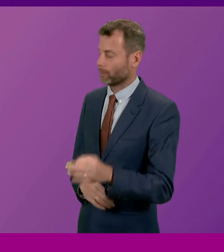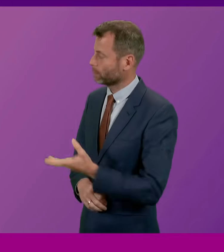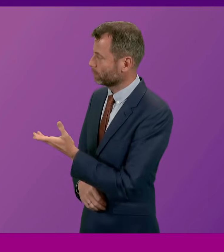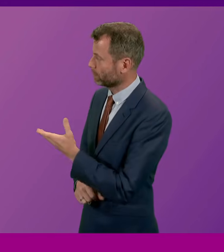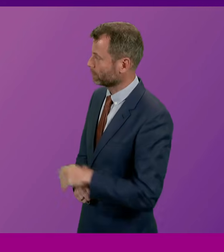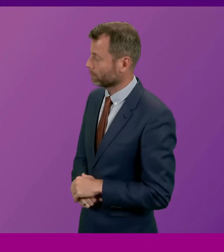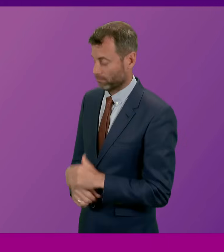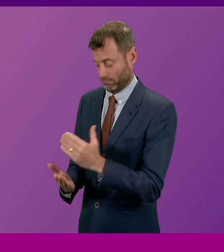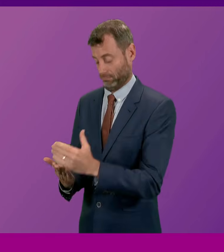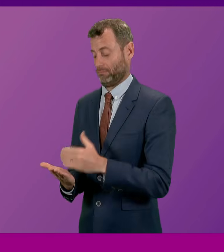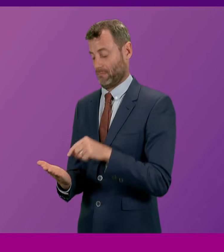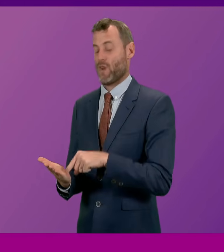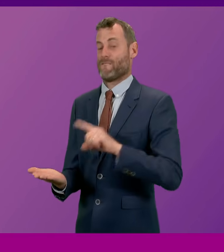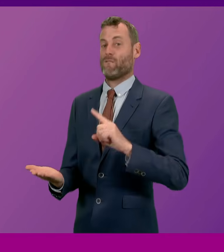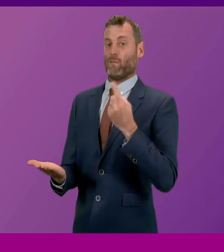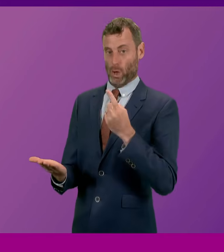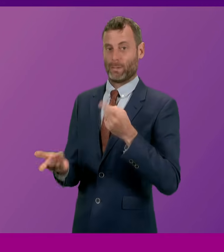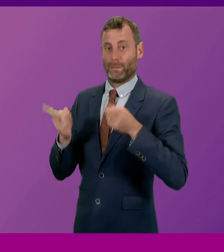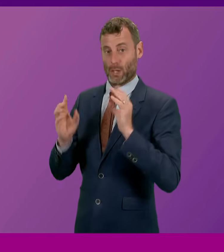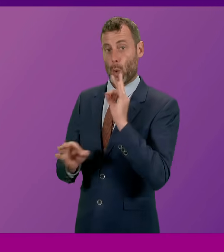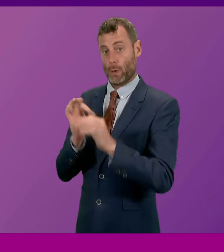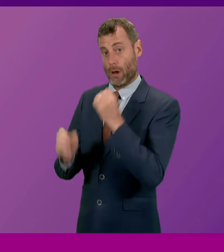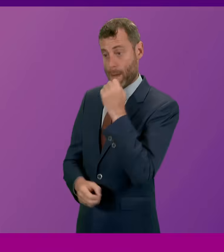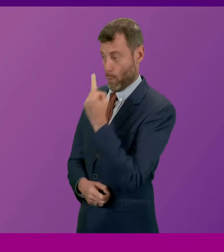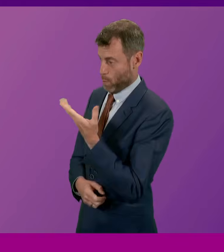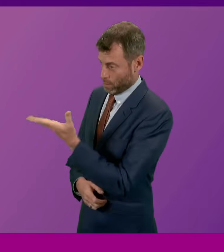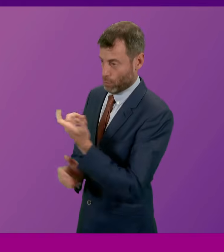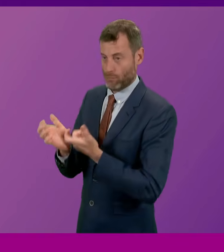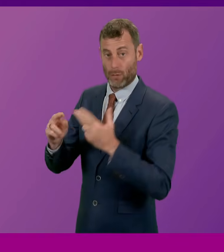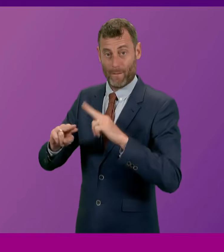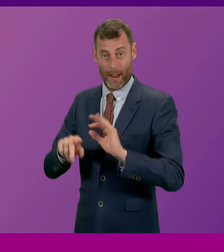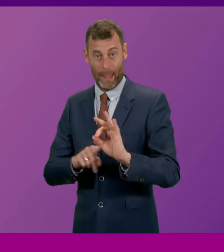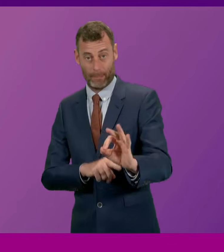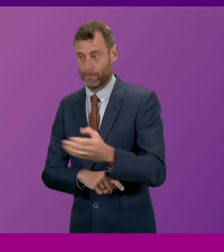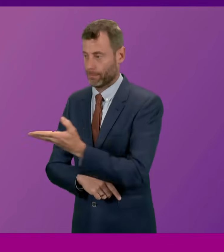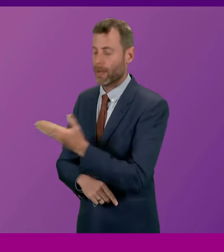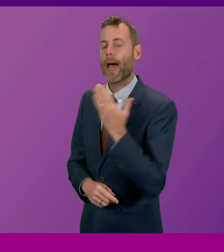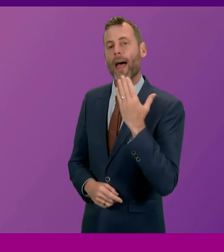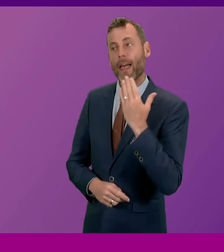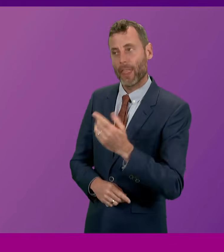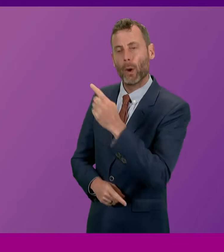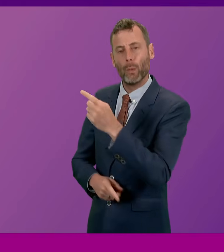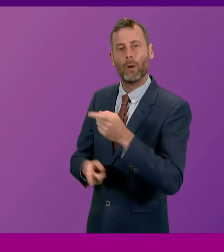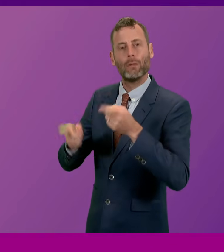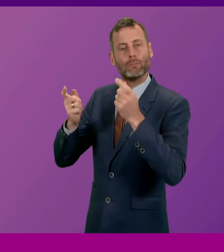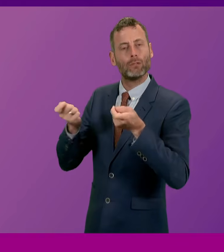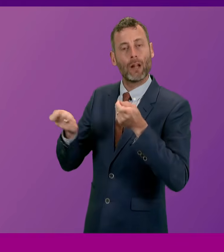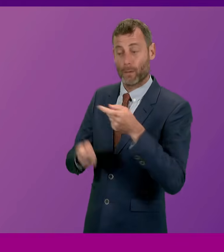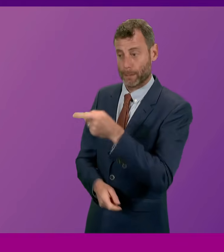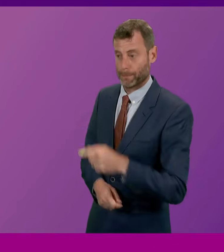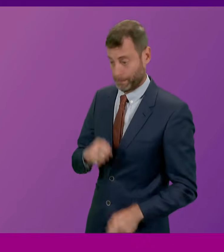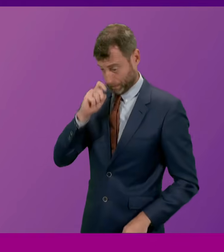The next item of business is First Minister's questions, and at question number 1 I call Russell Finlay. Thank you, President Officer. Violent and